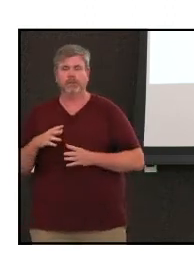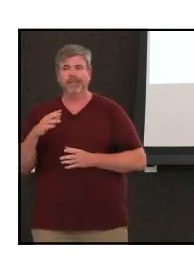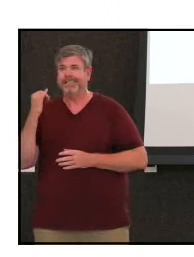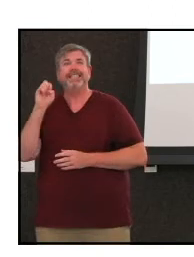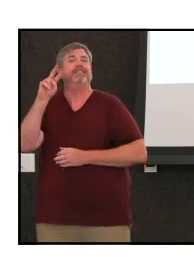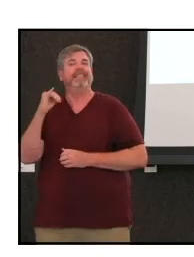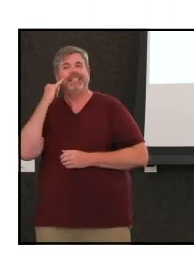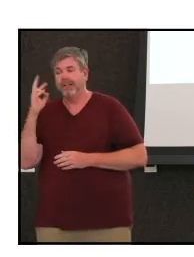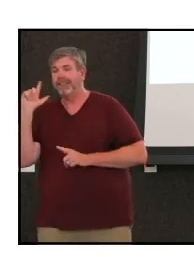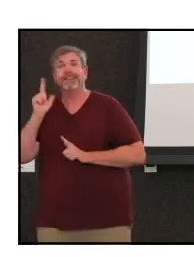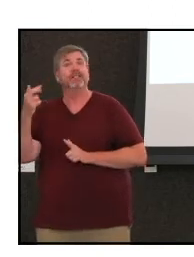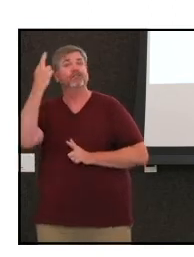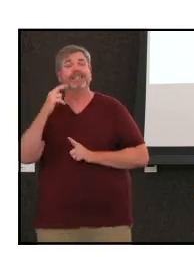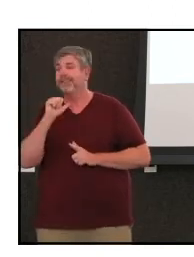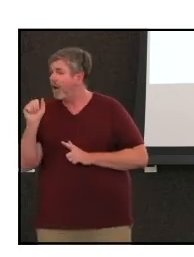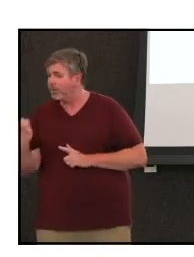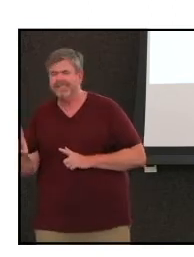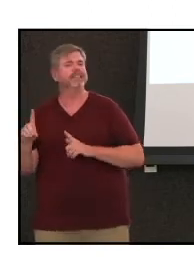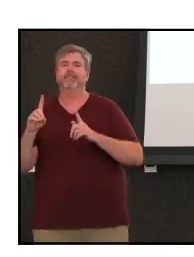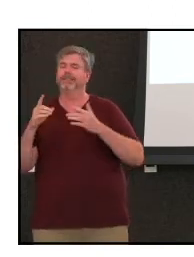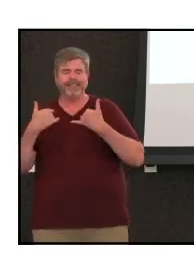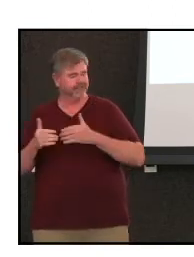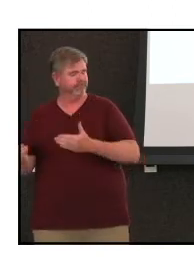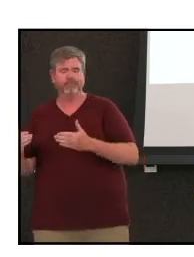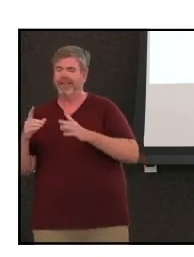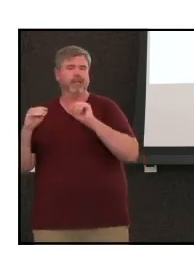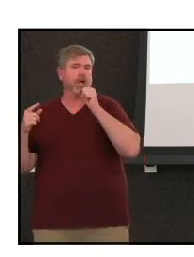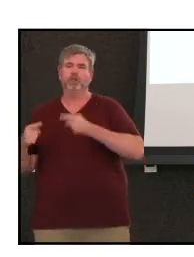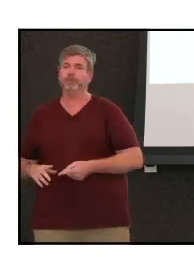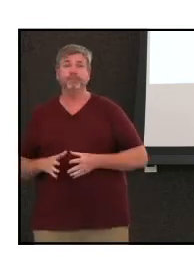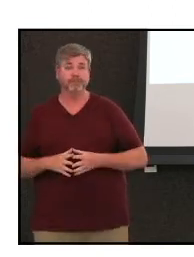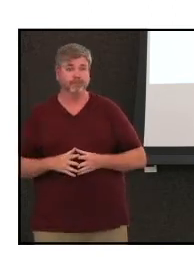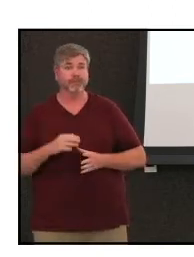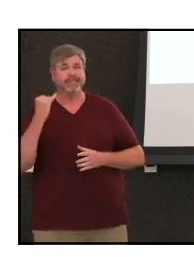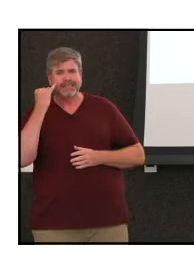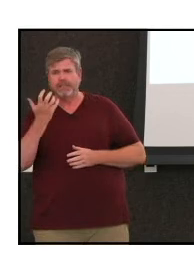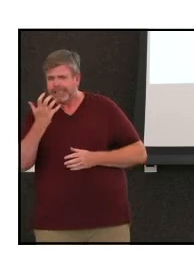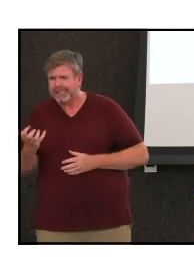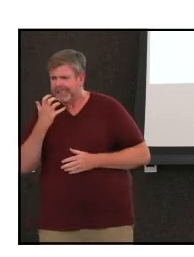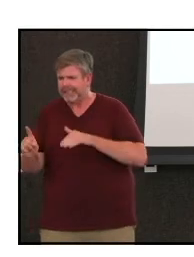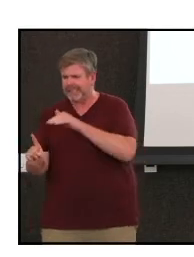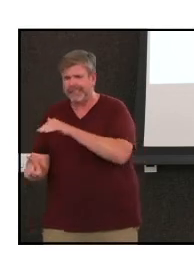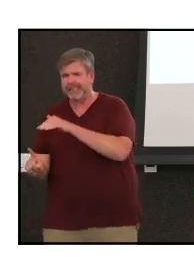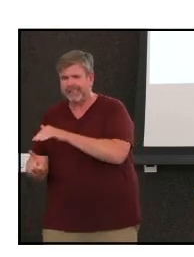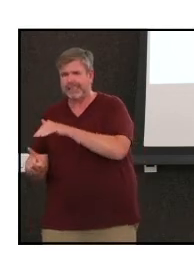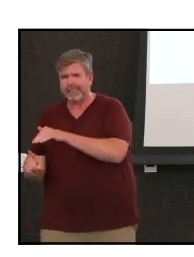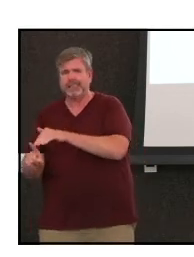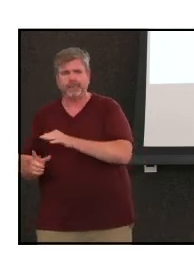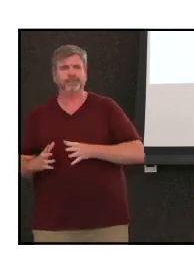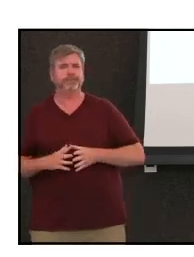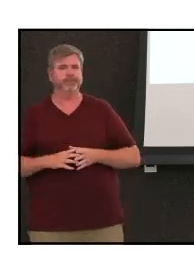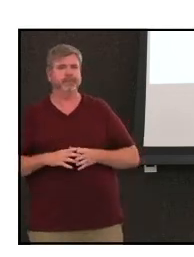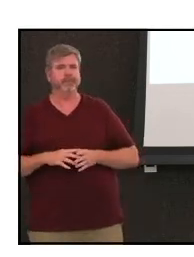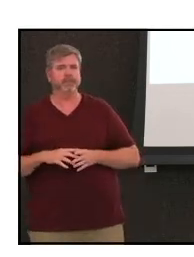The first step is to try to wake the person up, shout their name. You can rub on the center of their chest if they're not responding. If they're